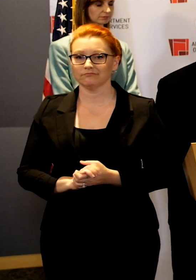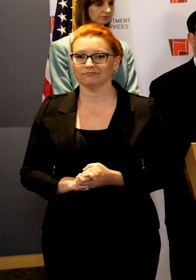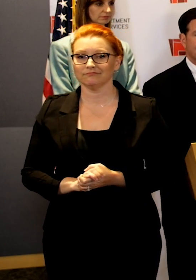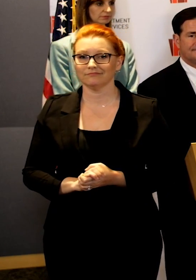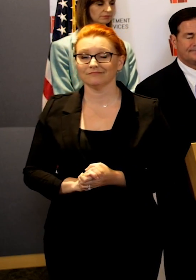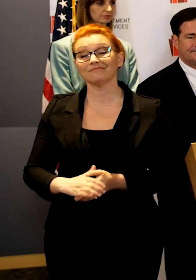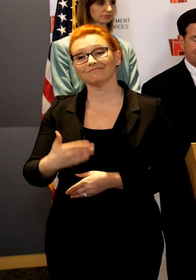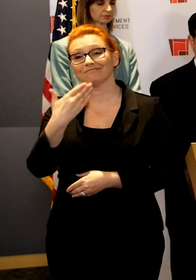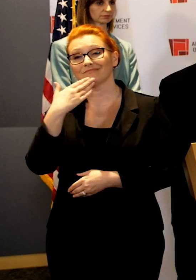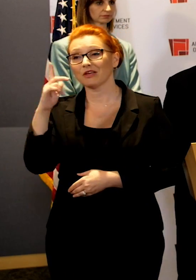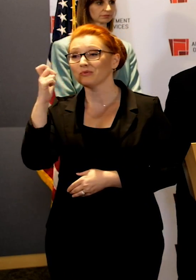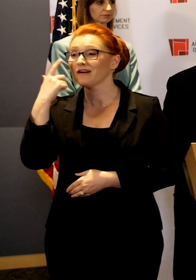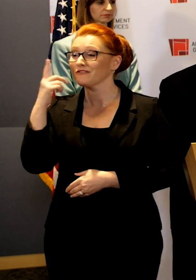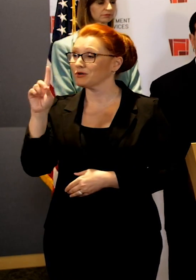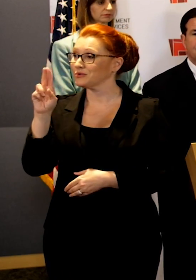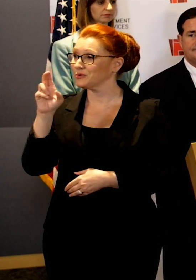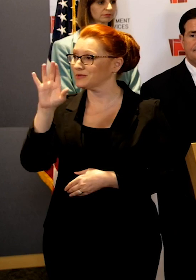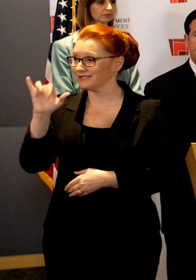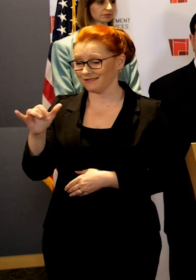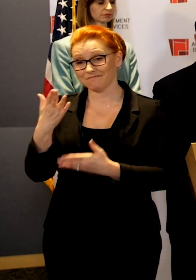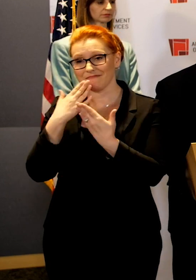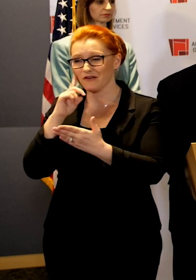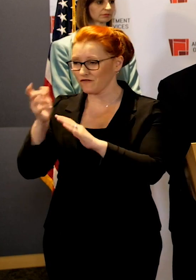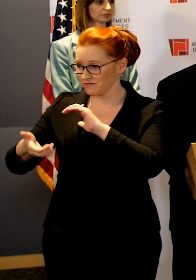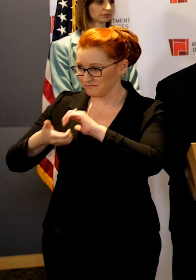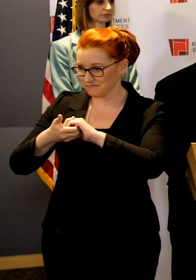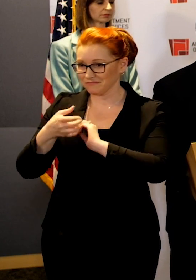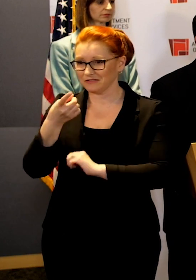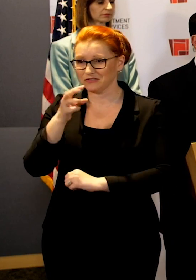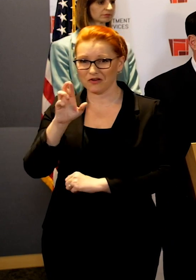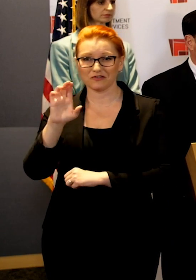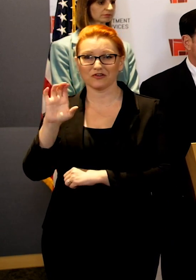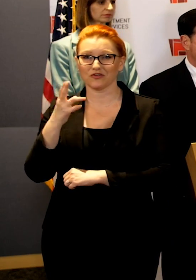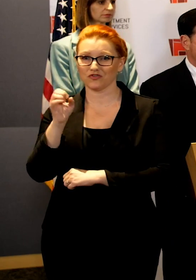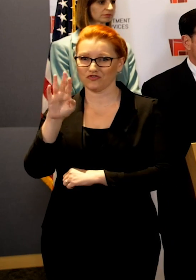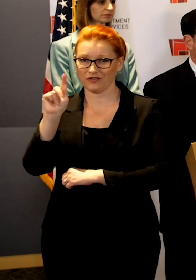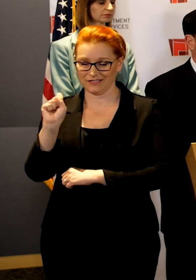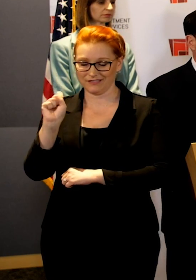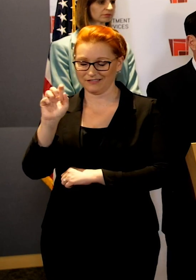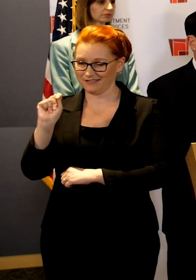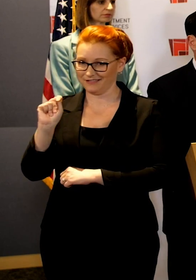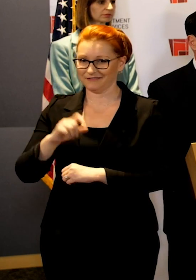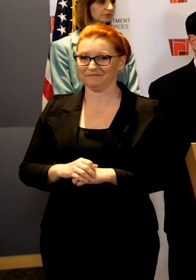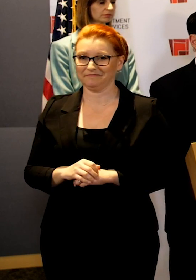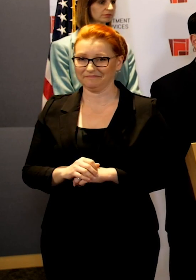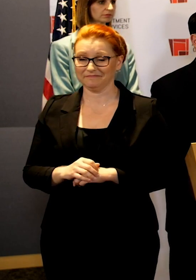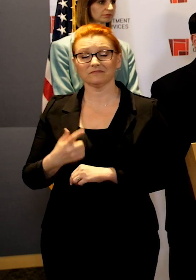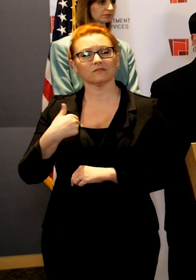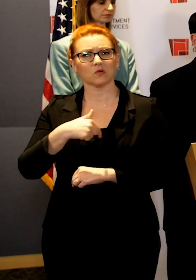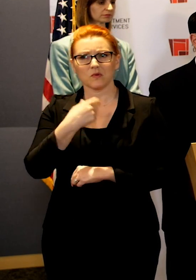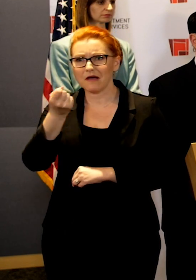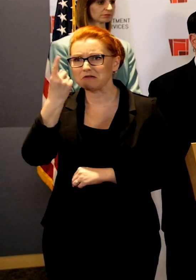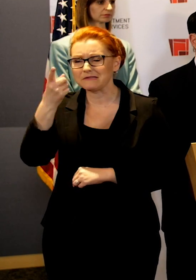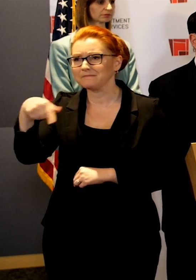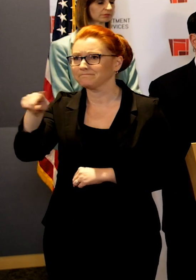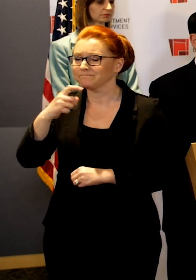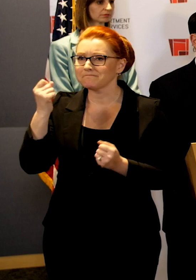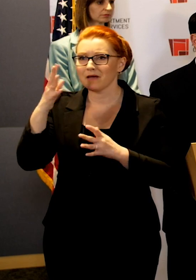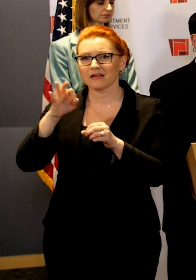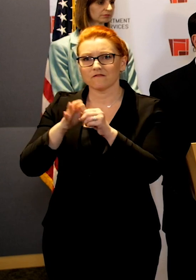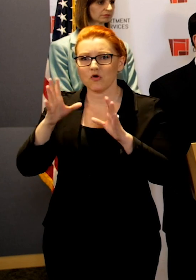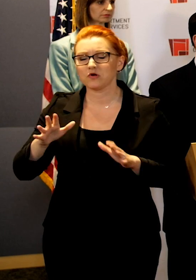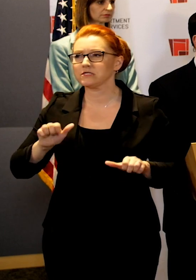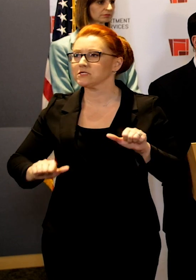Thank you, Governor Ducey, and thank you also for your partnership, Dr. Christ. We understand the apprehension that voters have right